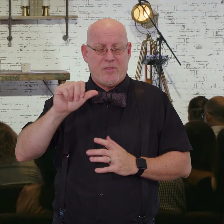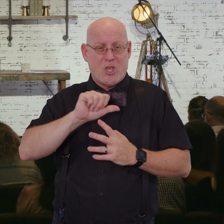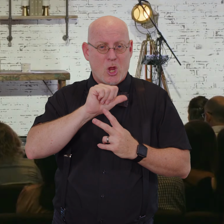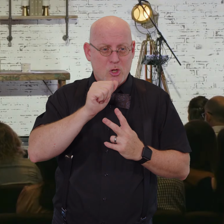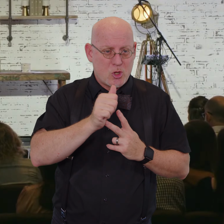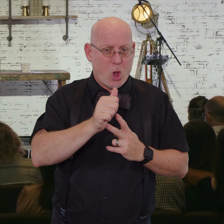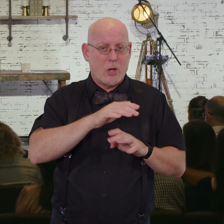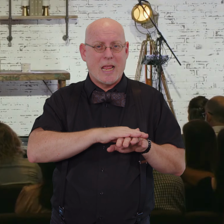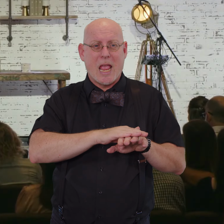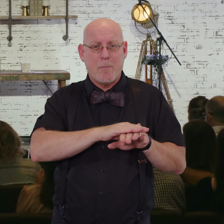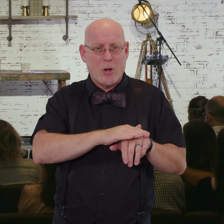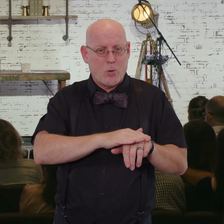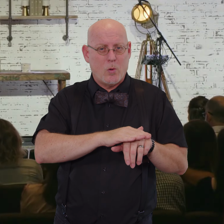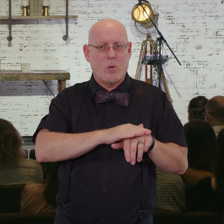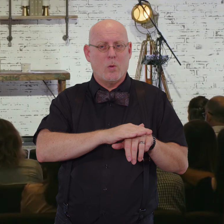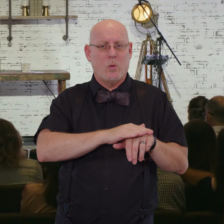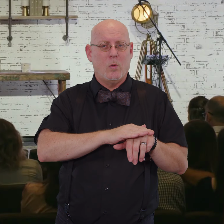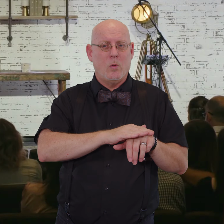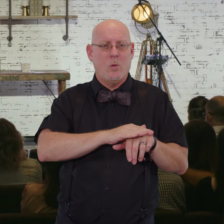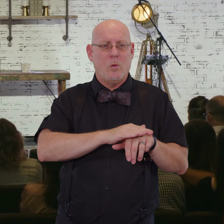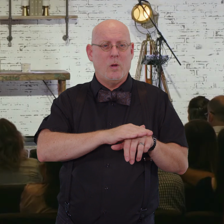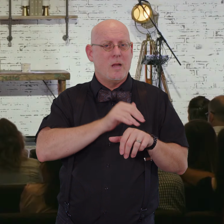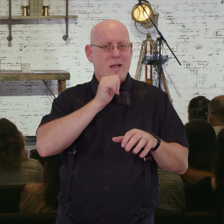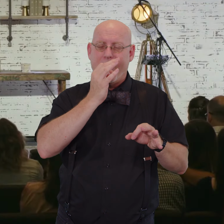the adulterous hypocritical